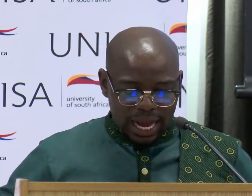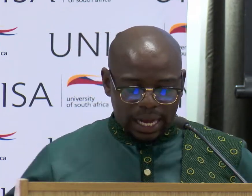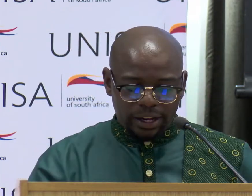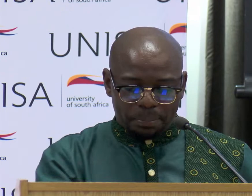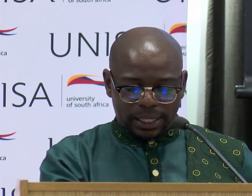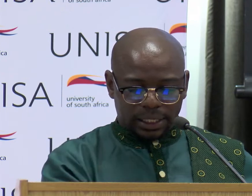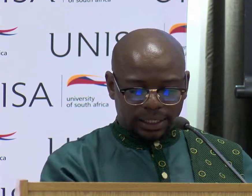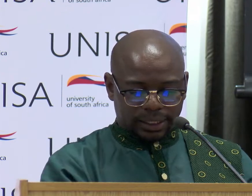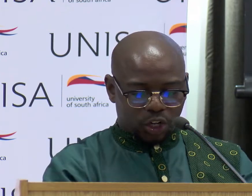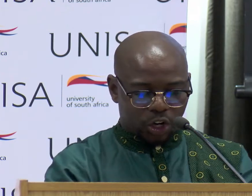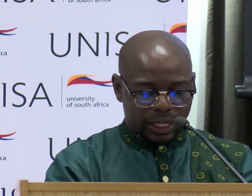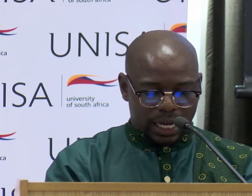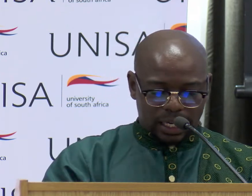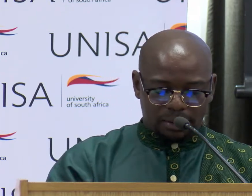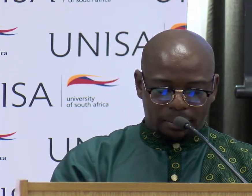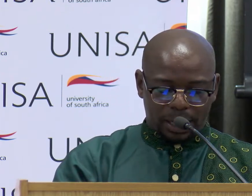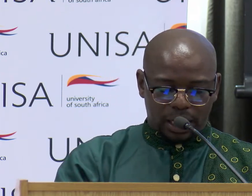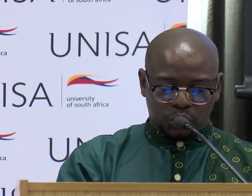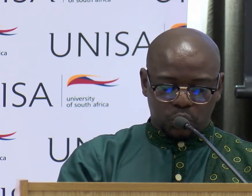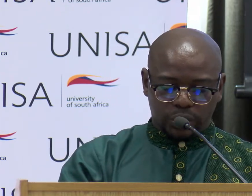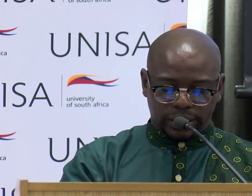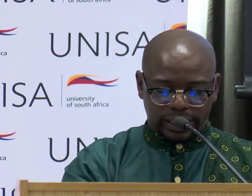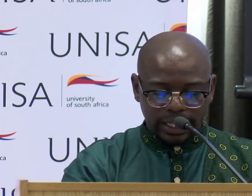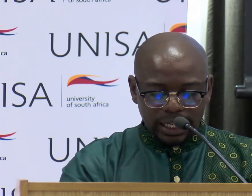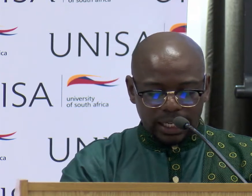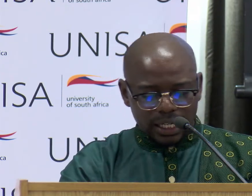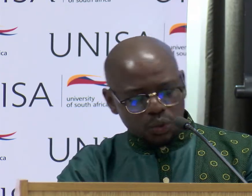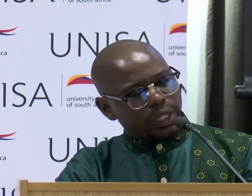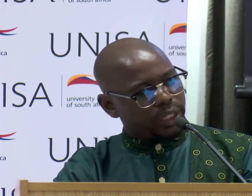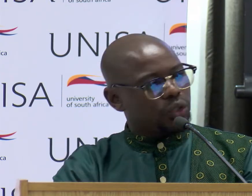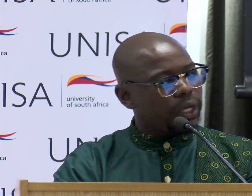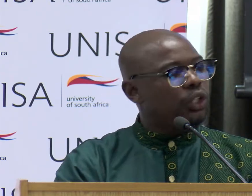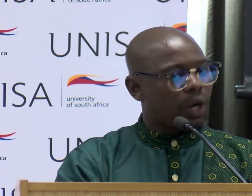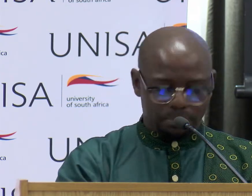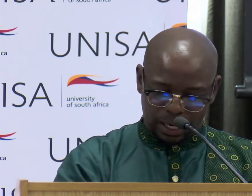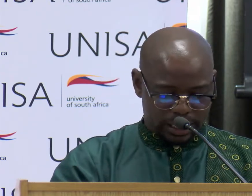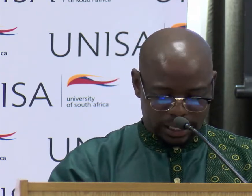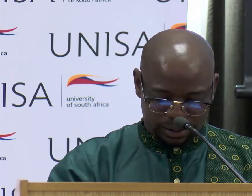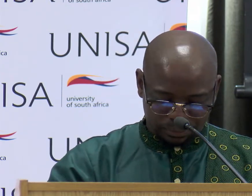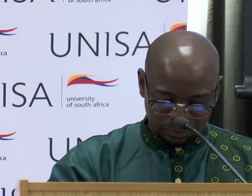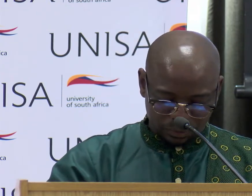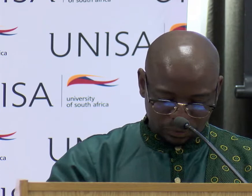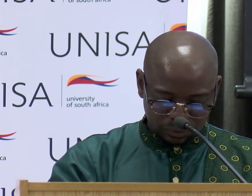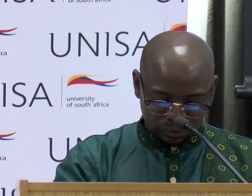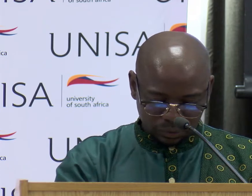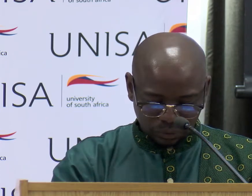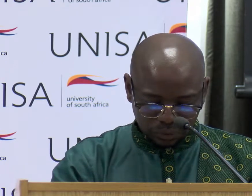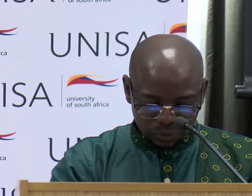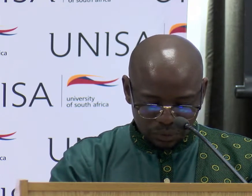moikgomosi ha le ipatlele tsa lona le mamella tsohle lerato ke ntho e jwang banna.